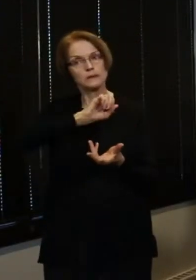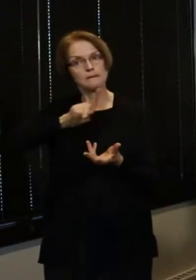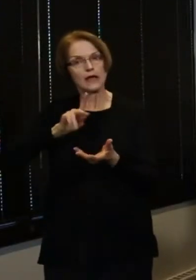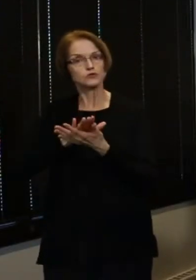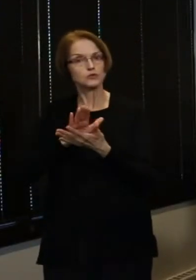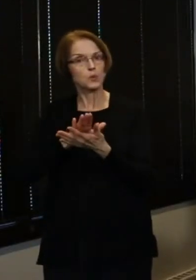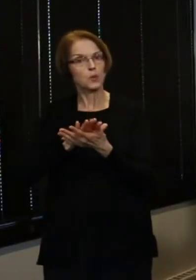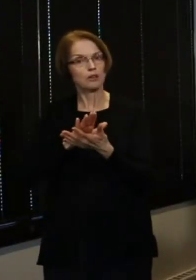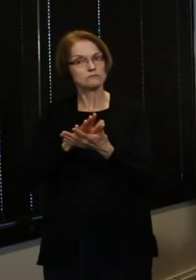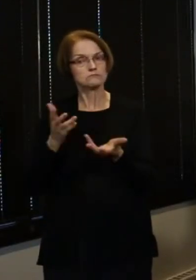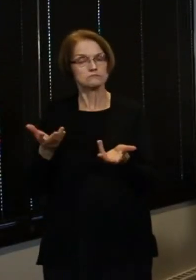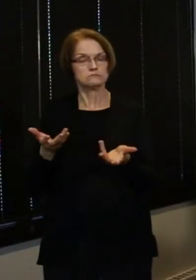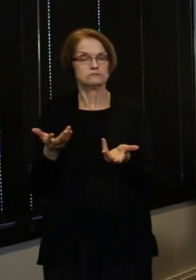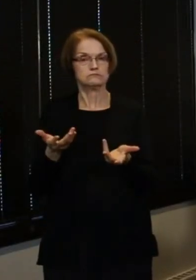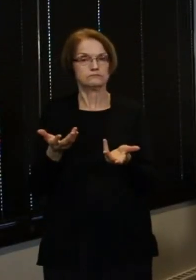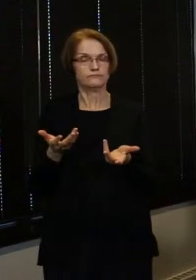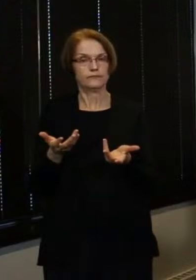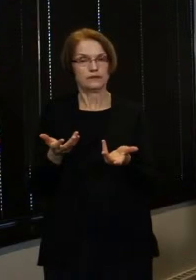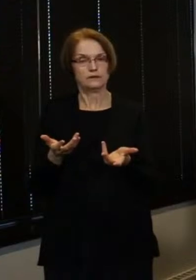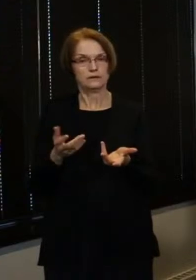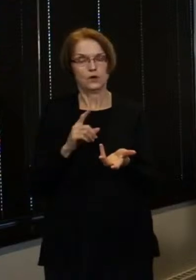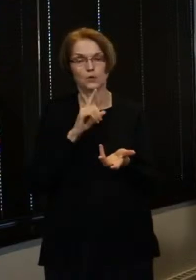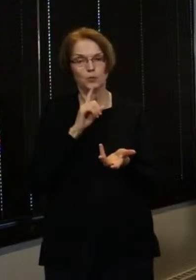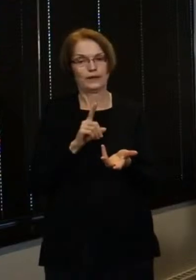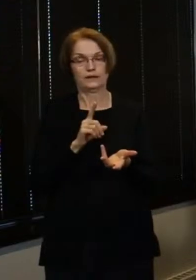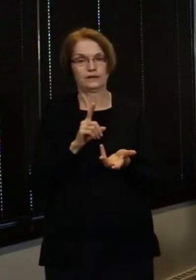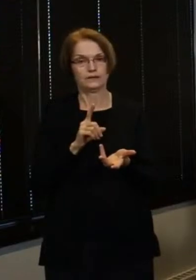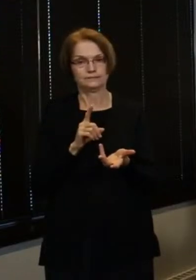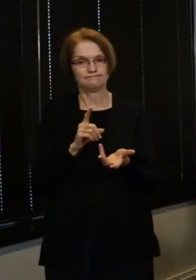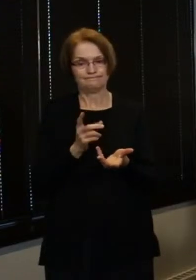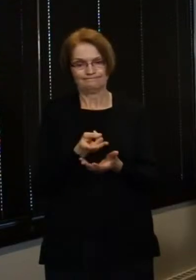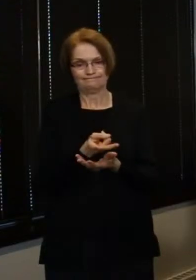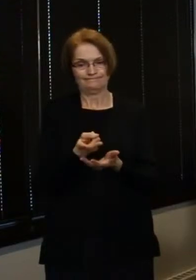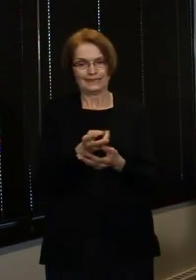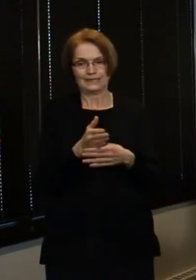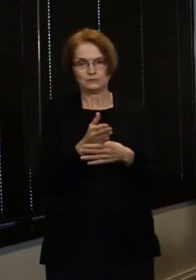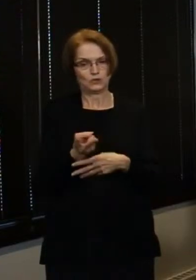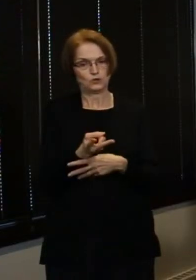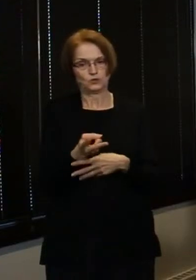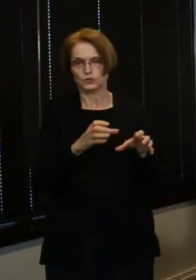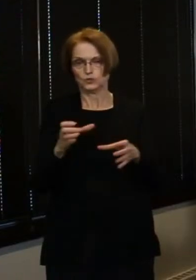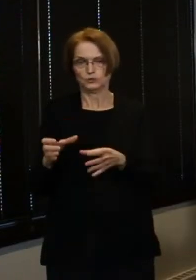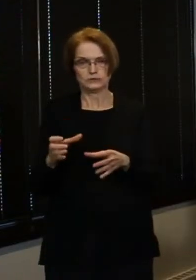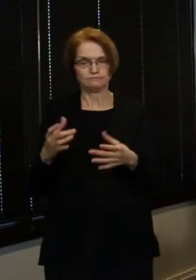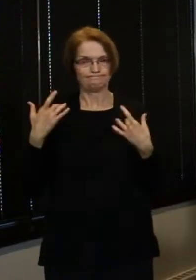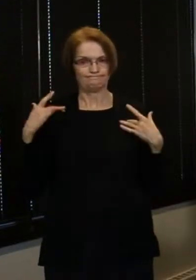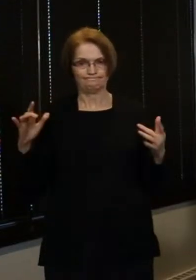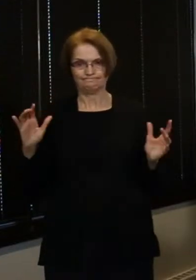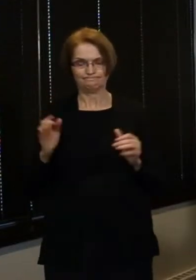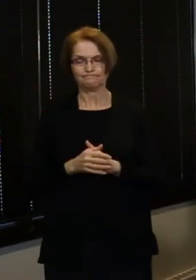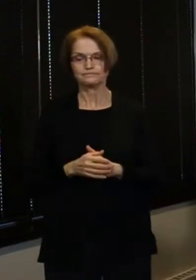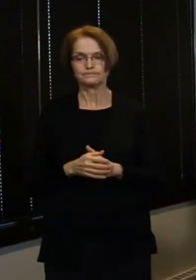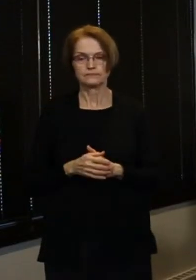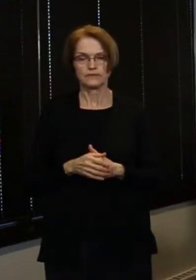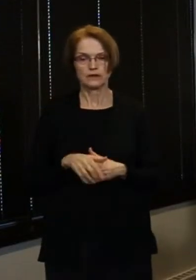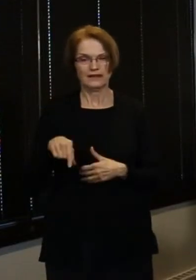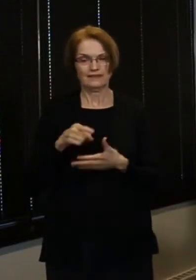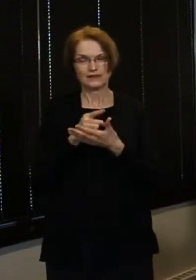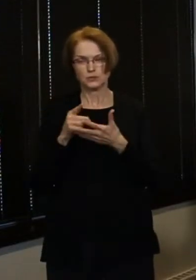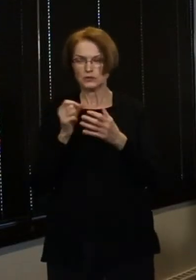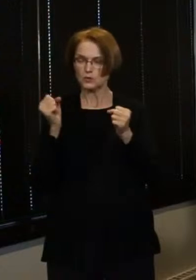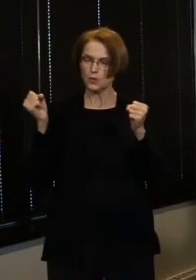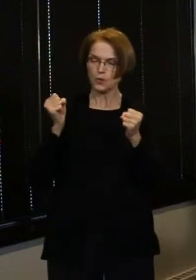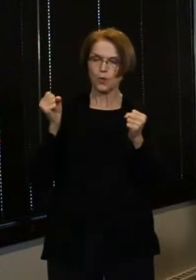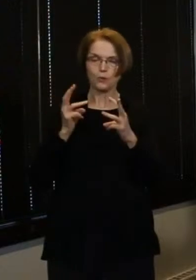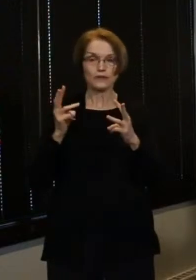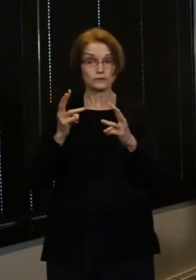so really, though, that has to be a discussion between those two entities. How did this week's extreme cold